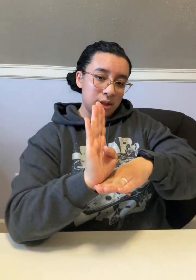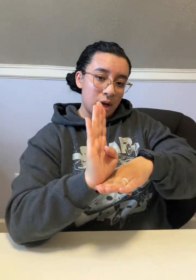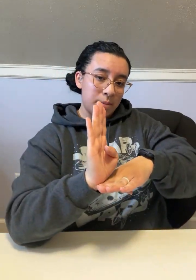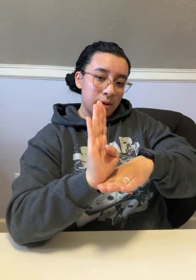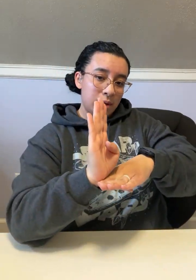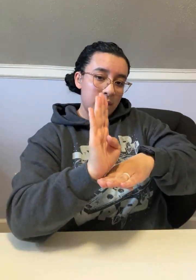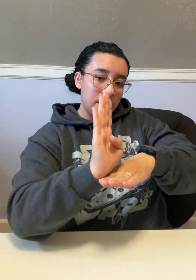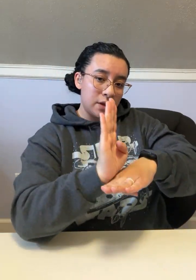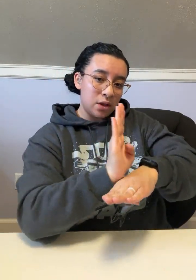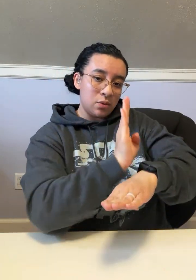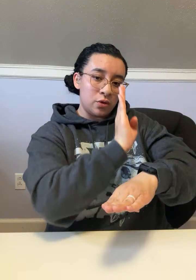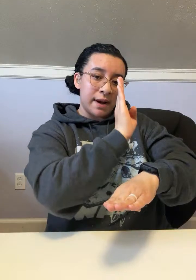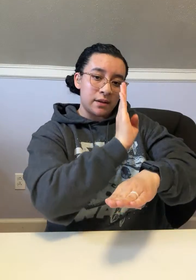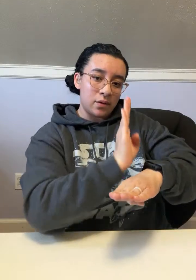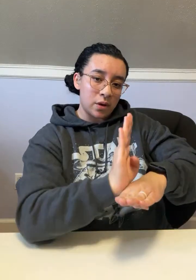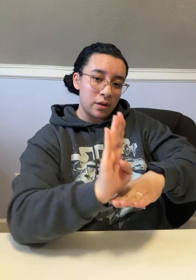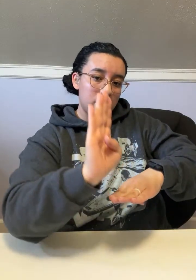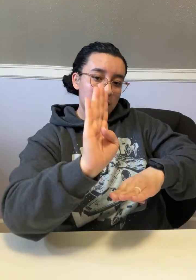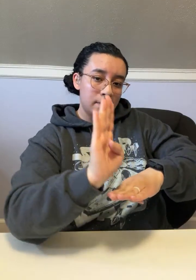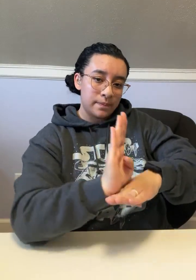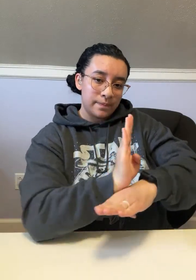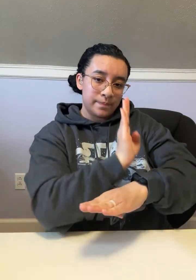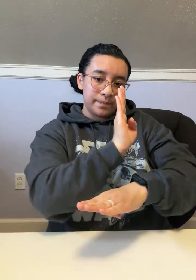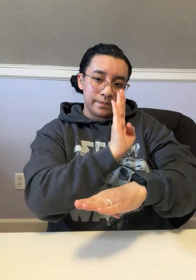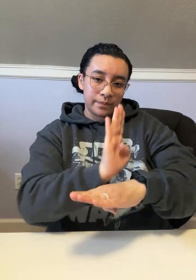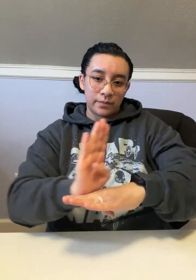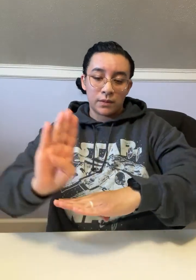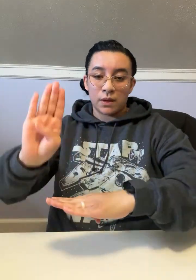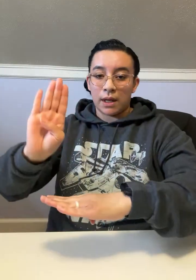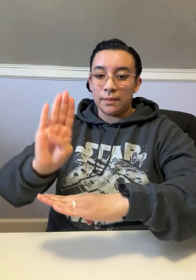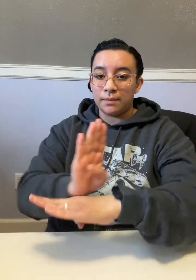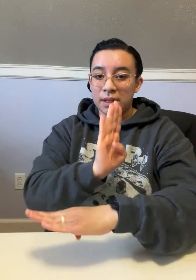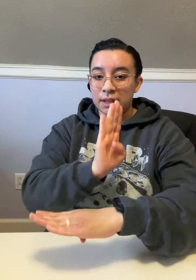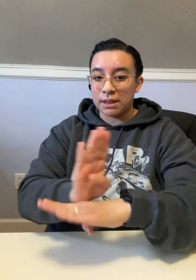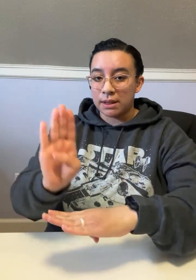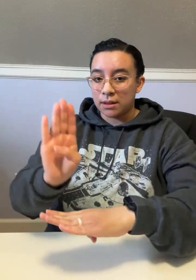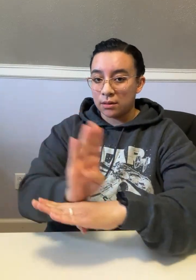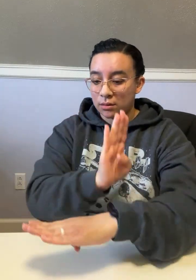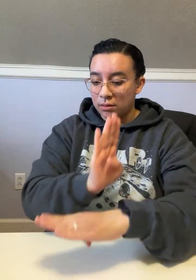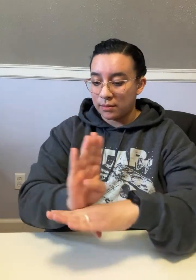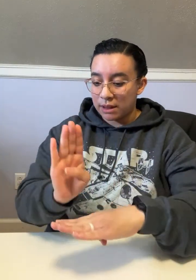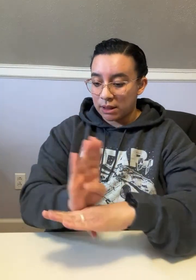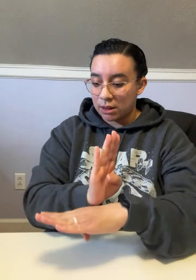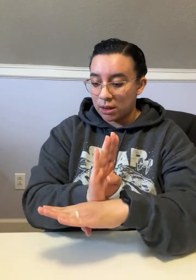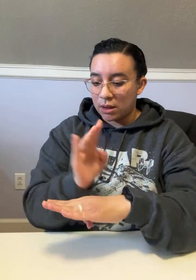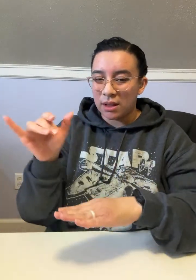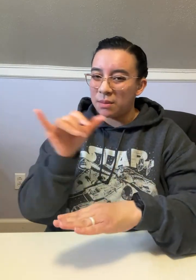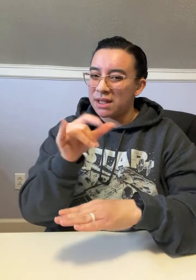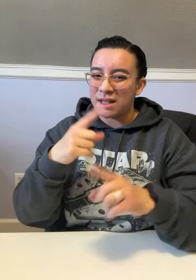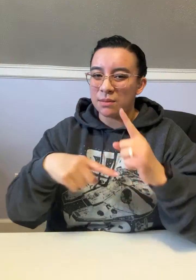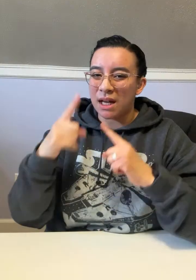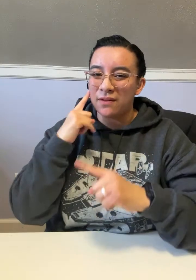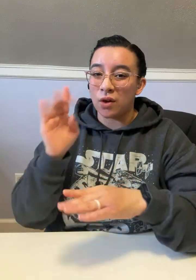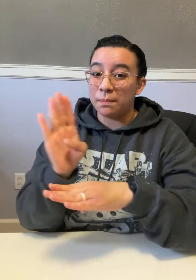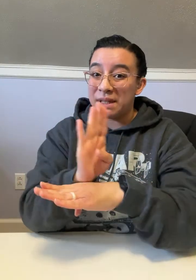top, and then you move back and forth. Okay, business, business. It could be the same sign for